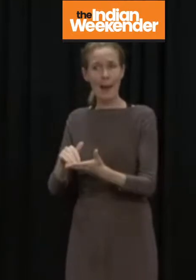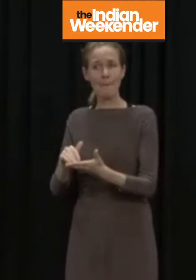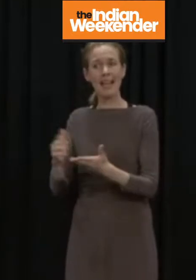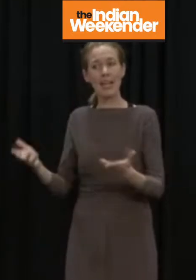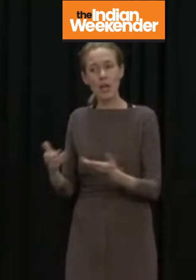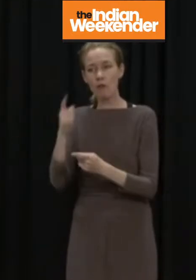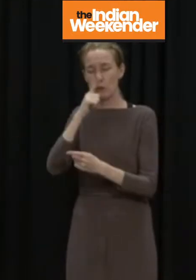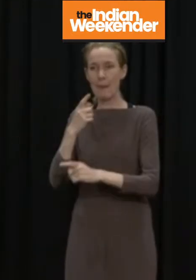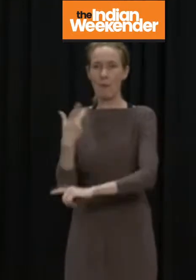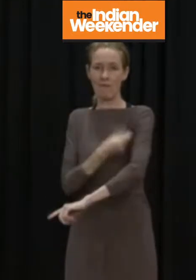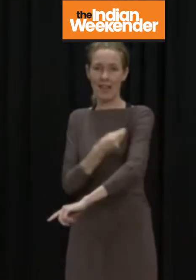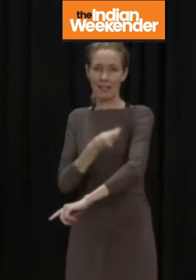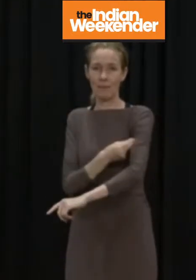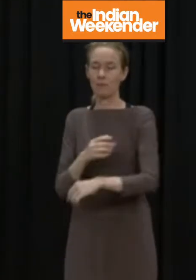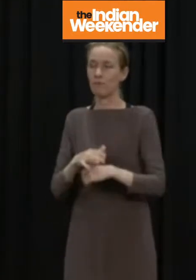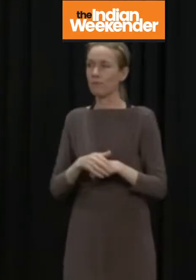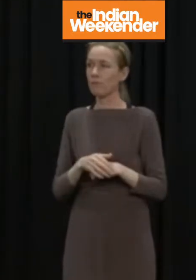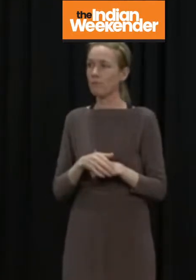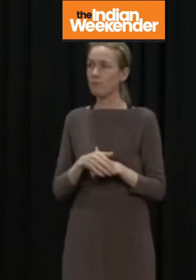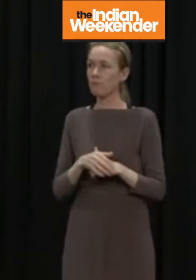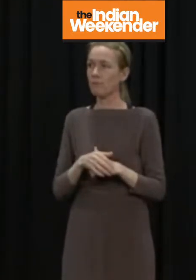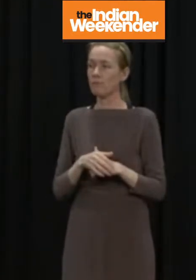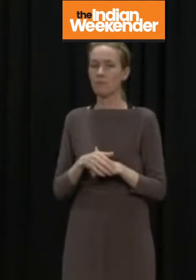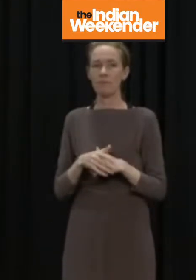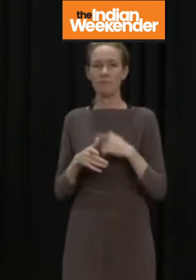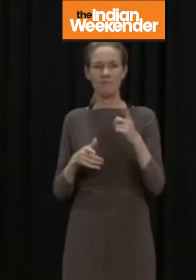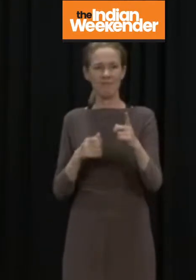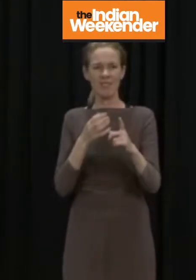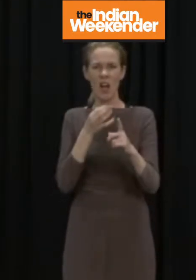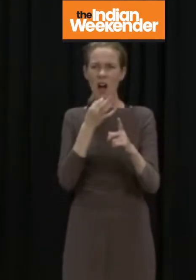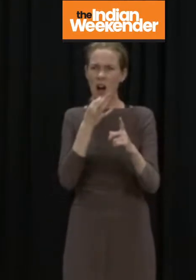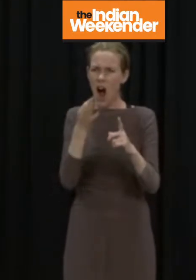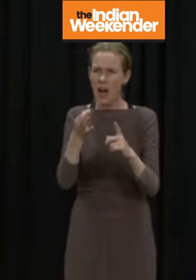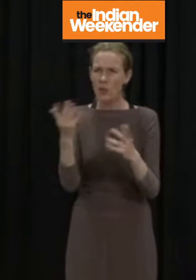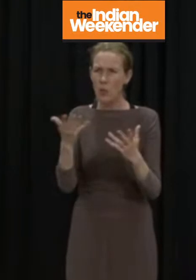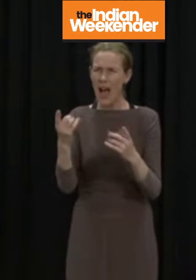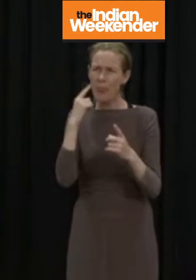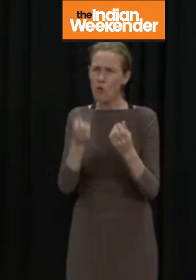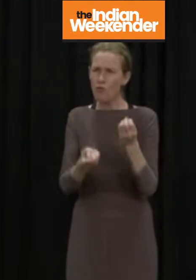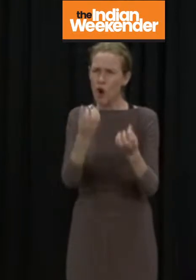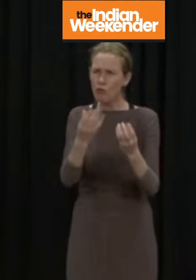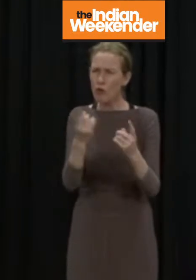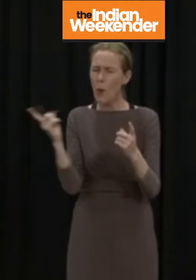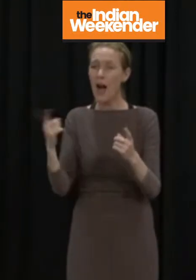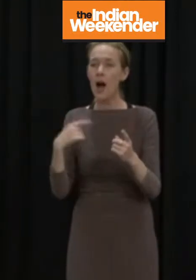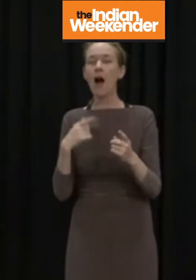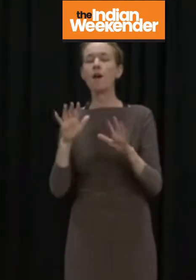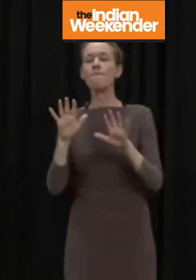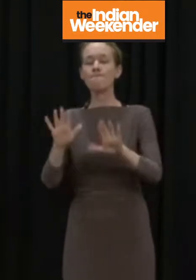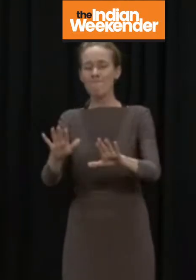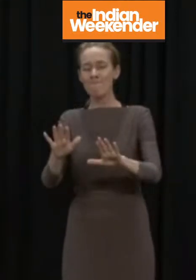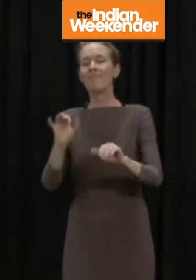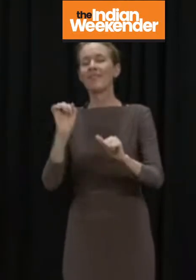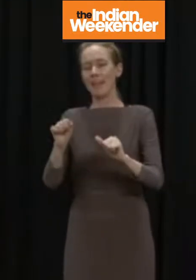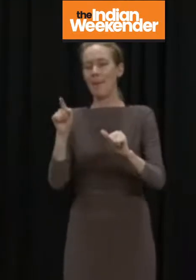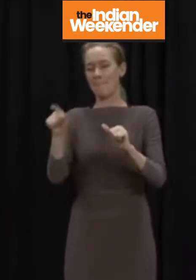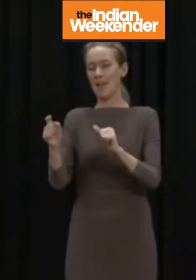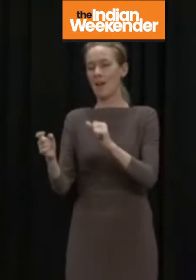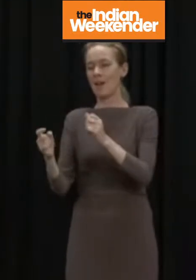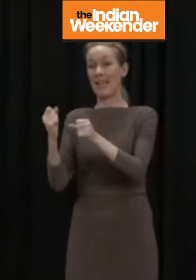Lakes, Tairāwhiti, yeah, Where she is? that part of the country. I think Rotorua, but then heading across into the Tairāwhiti area. We